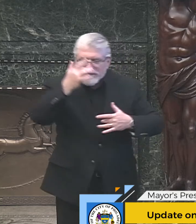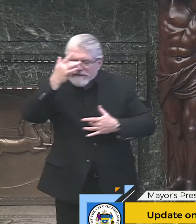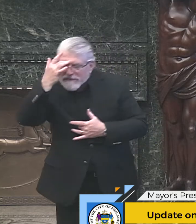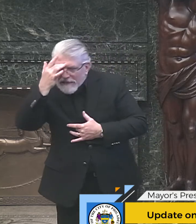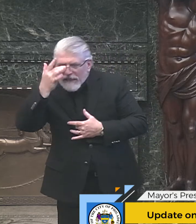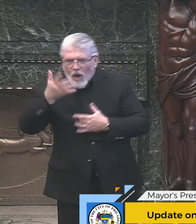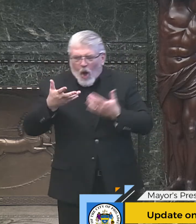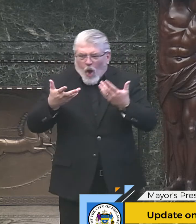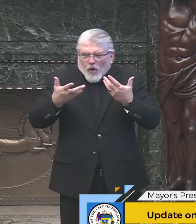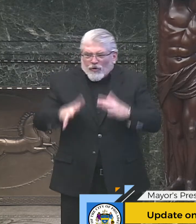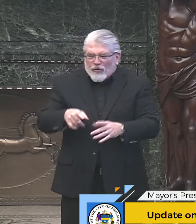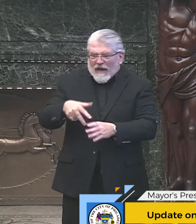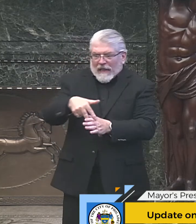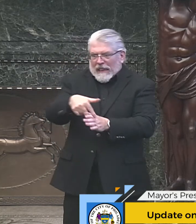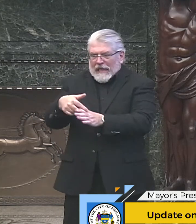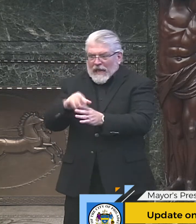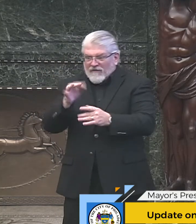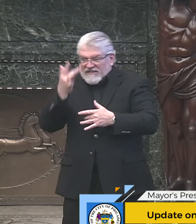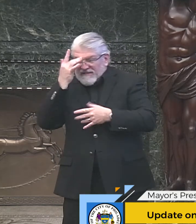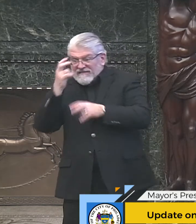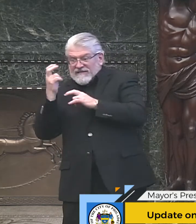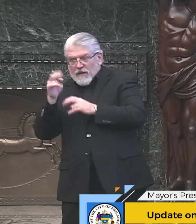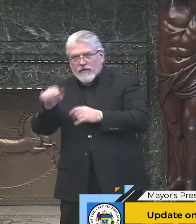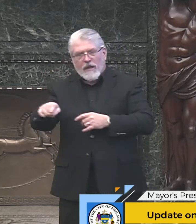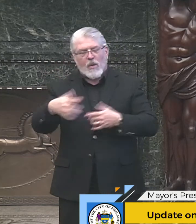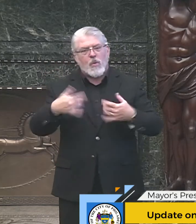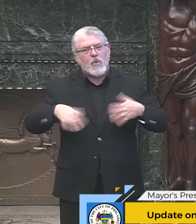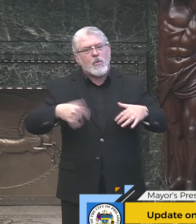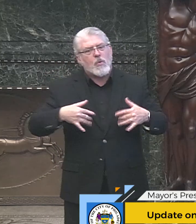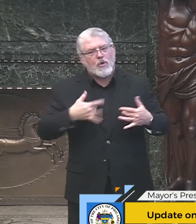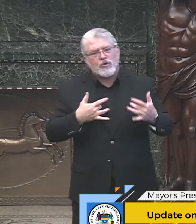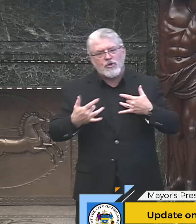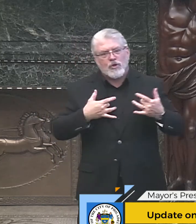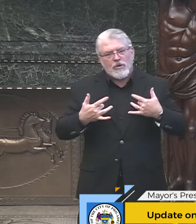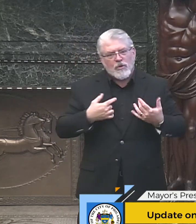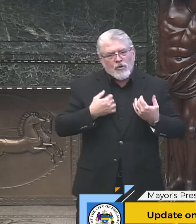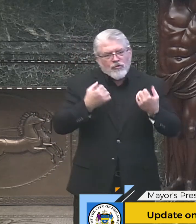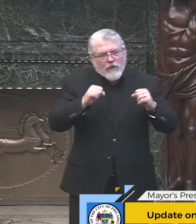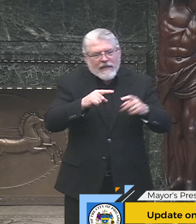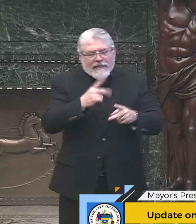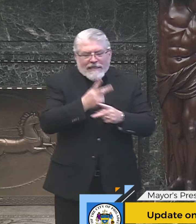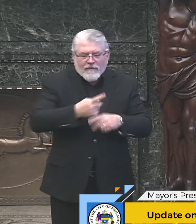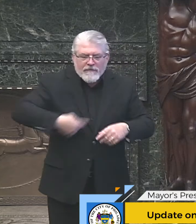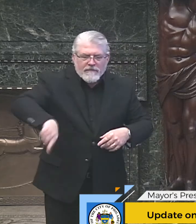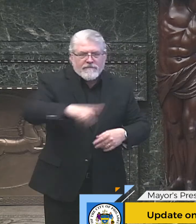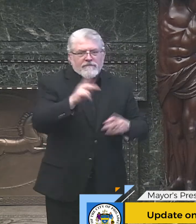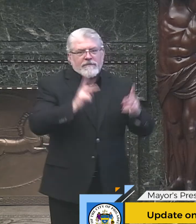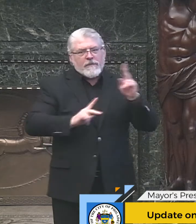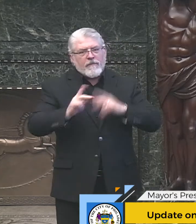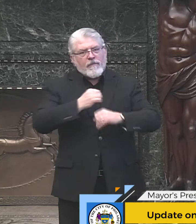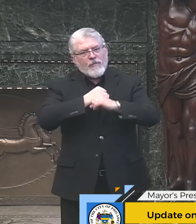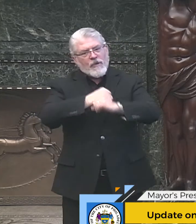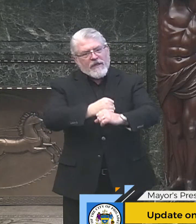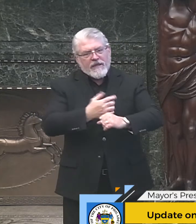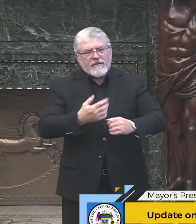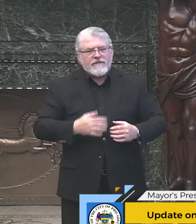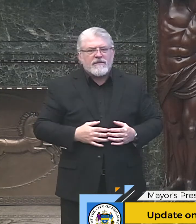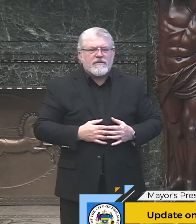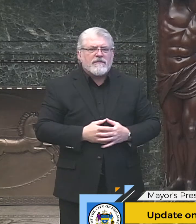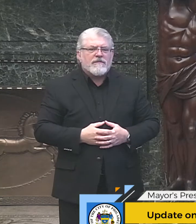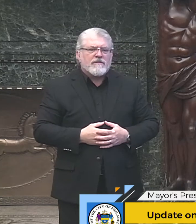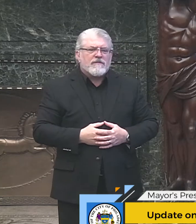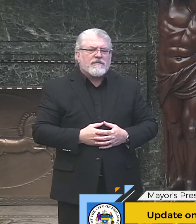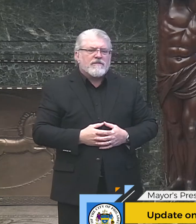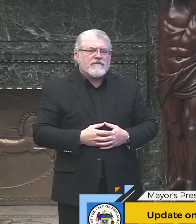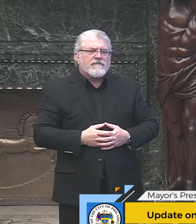approach. I realize this is a problem everywhere with the test kits, but is Philadelphia worse off than some other U.S. cities as far as the availability